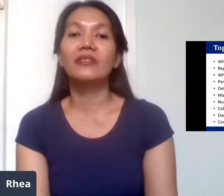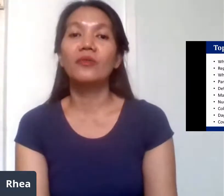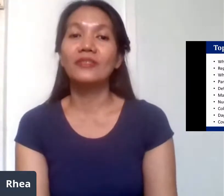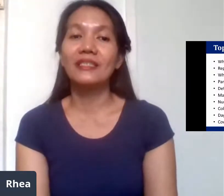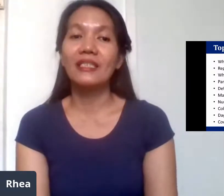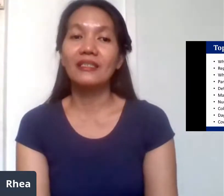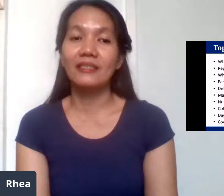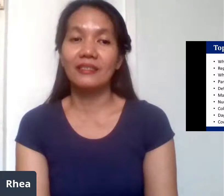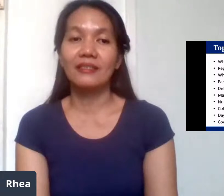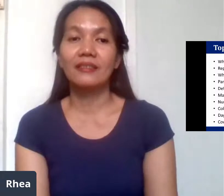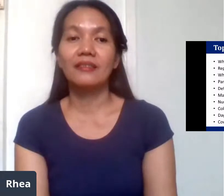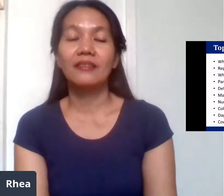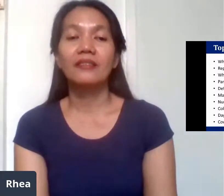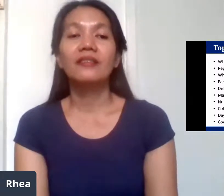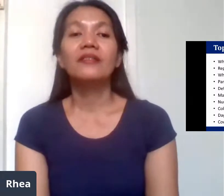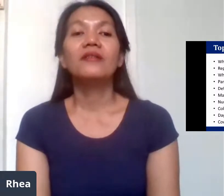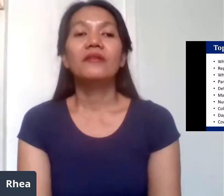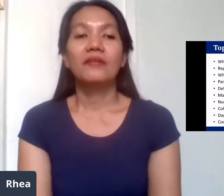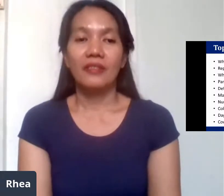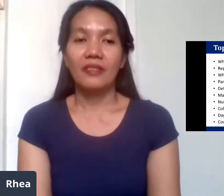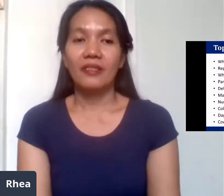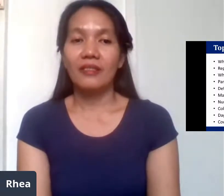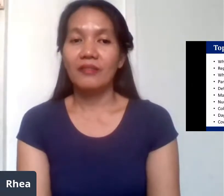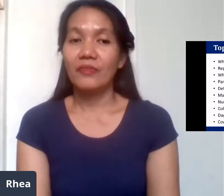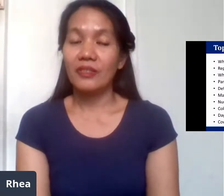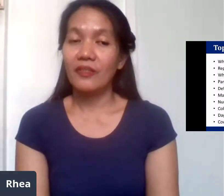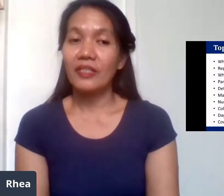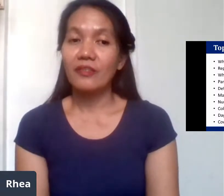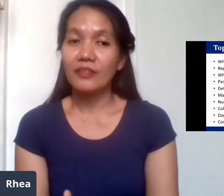Republic Act number 1106?